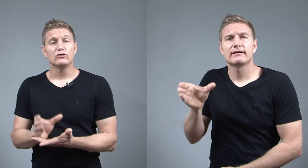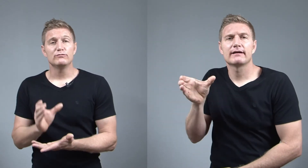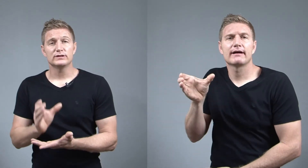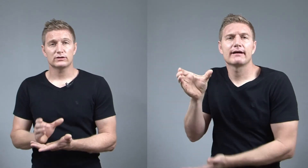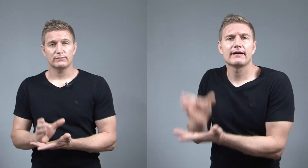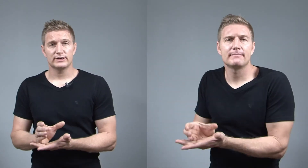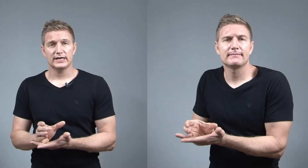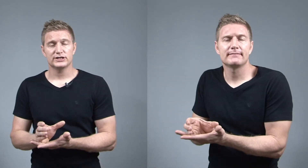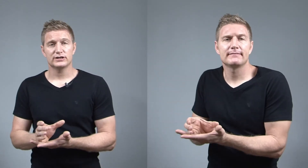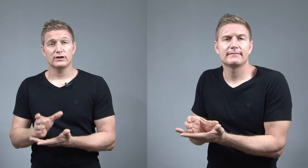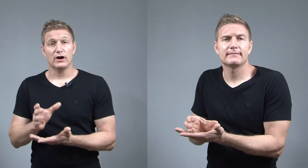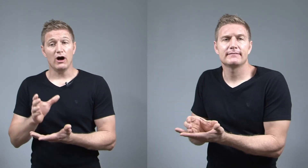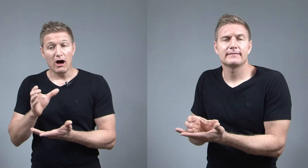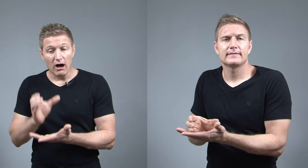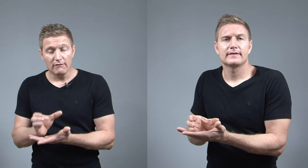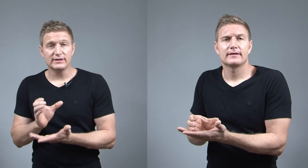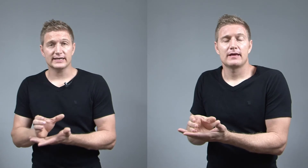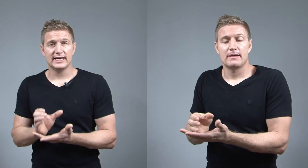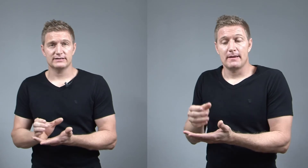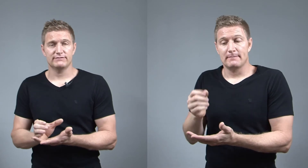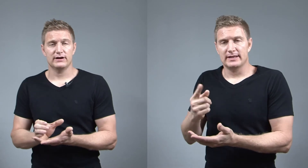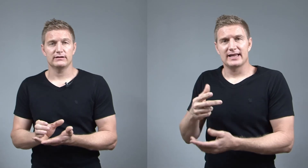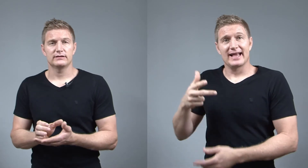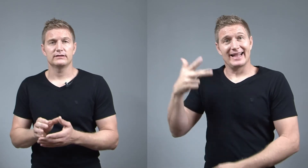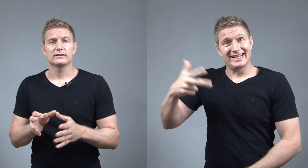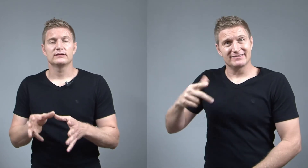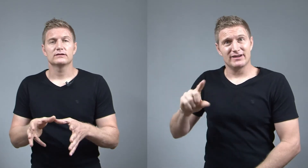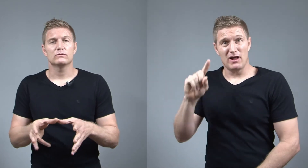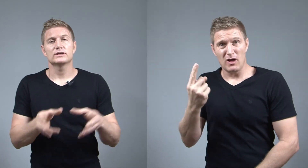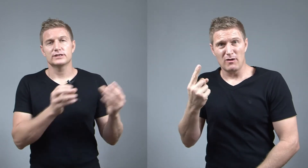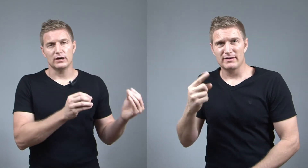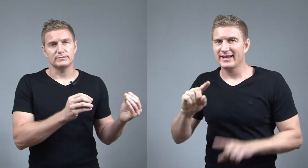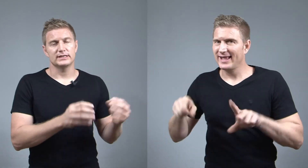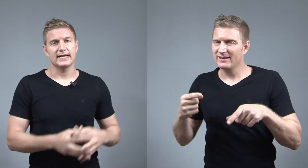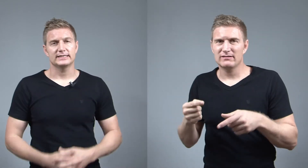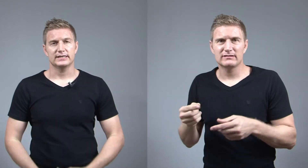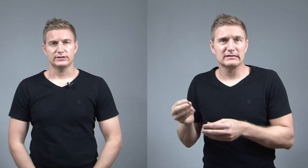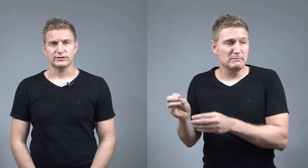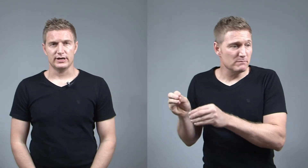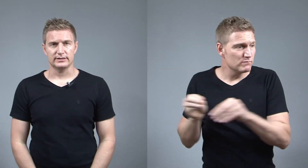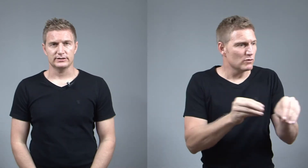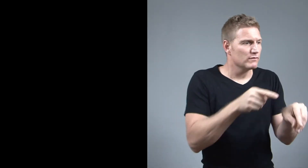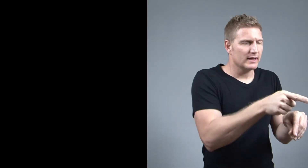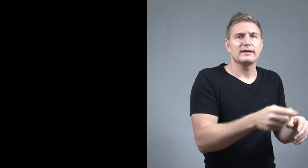movement combination of the classifier was adopted later into sign.